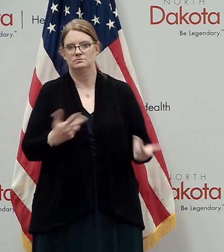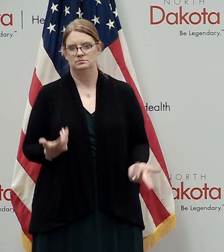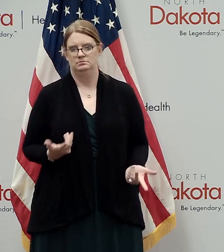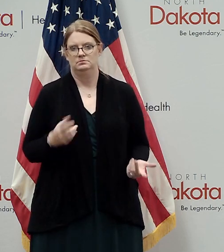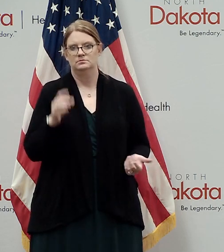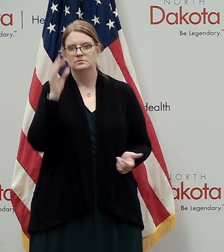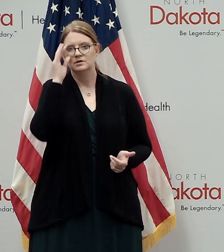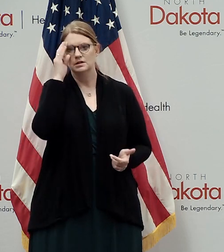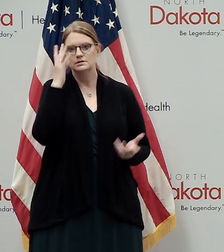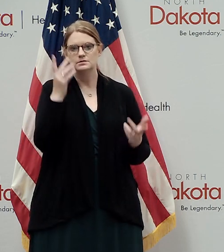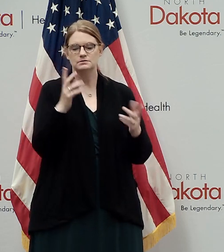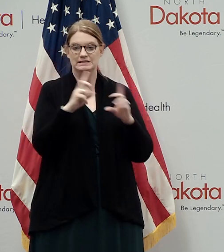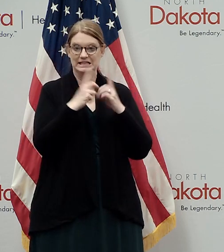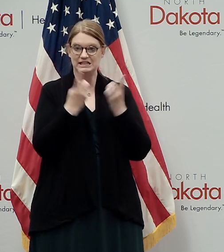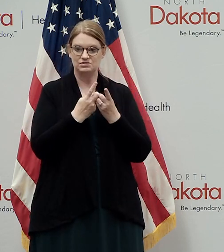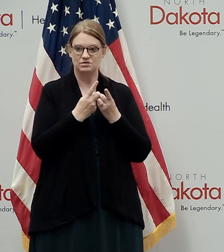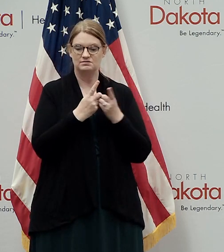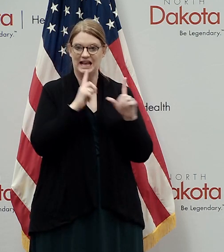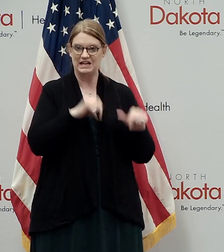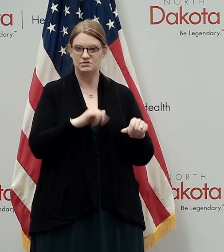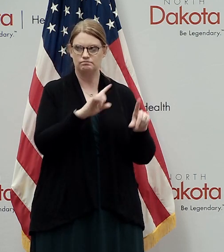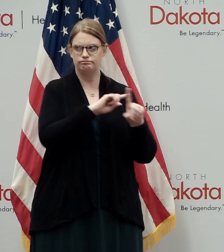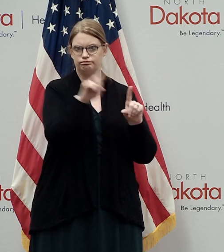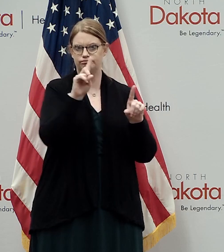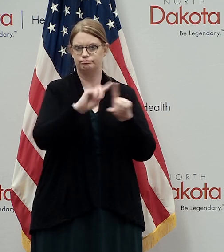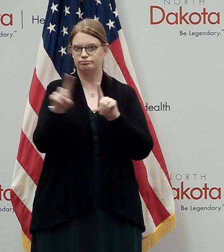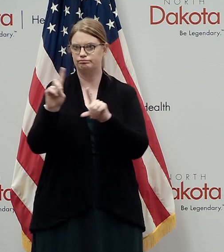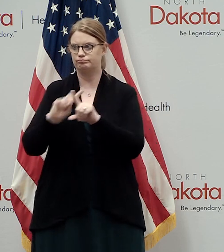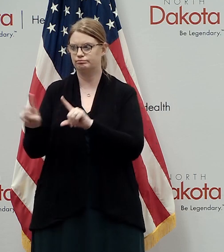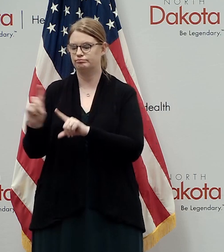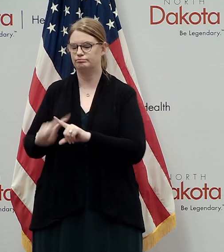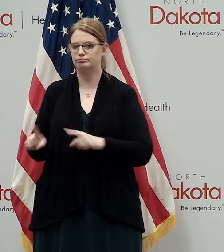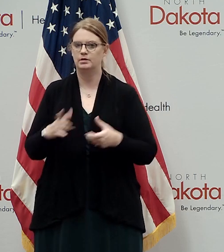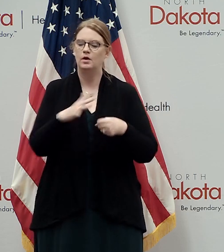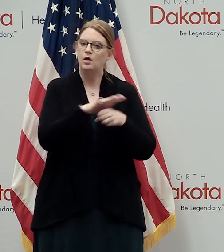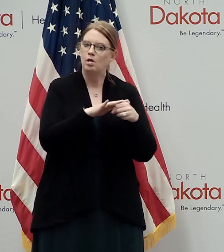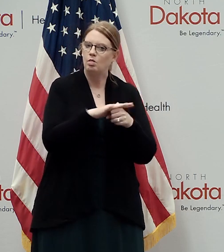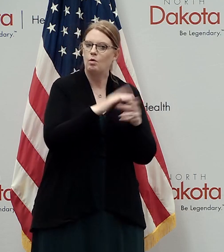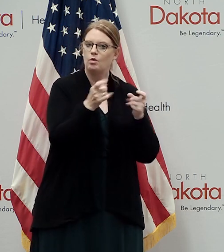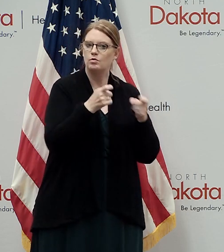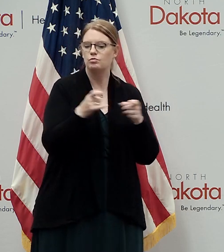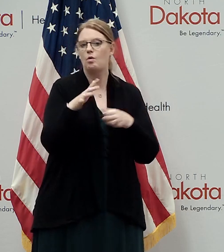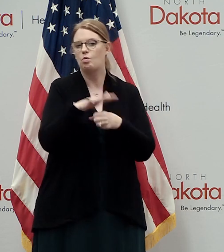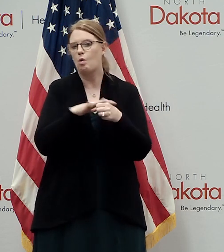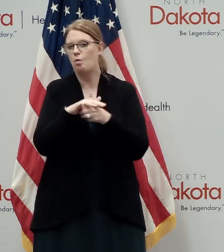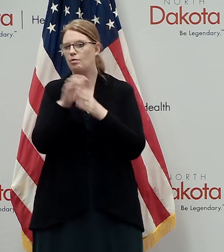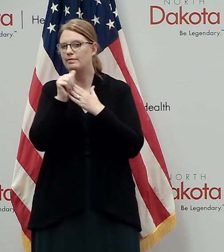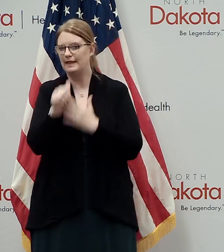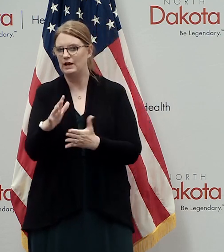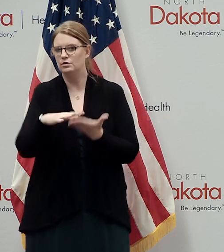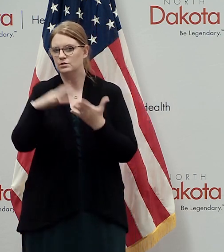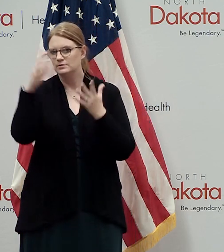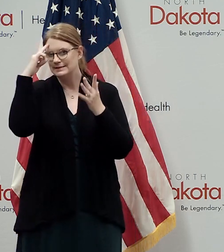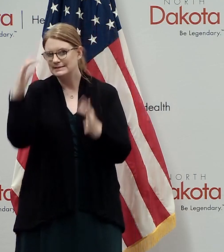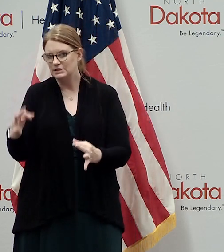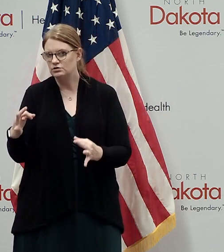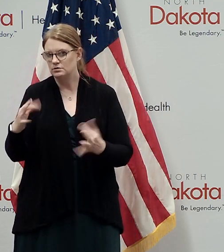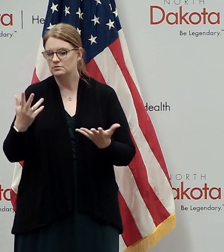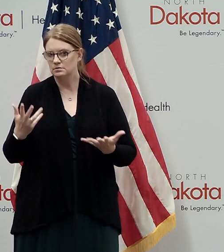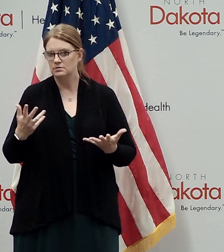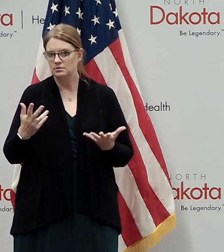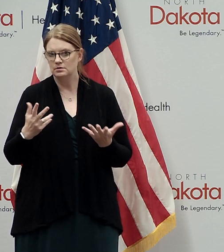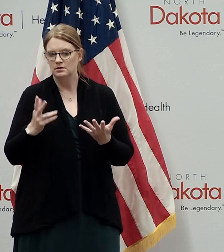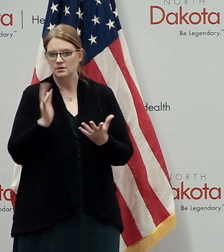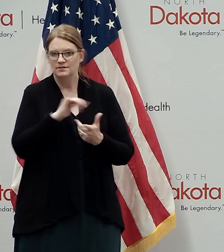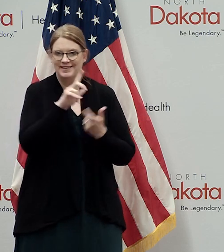districts, the answer may be different. And this, again, back to providing local control, local leader decision making to help make those decisions in each